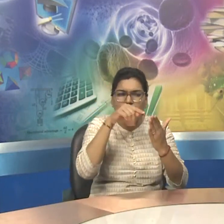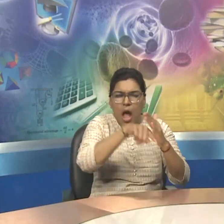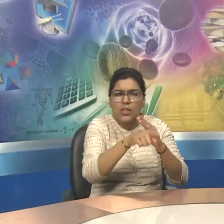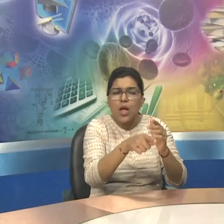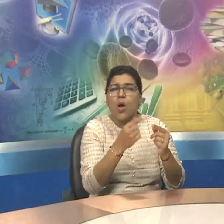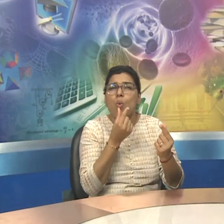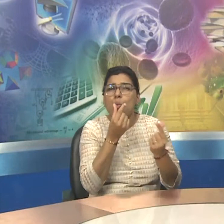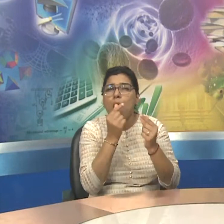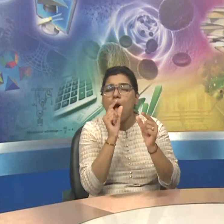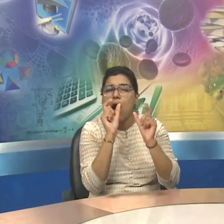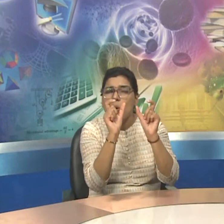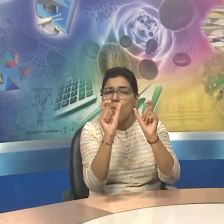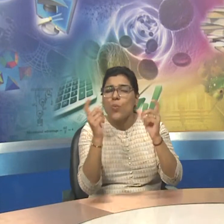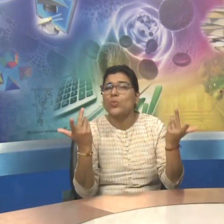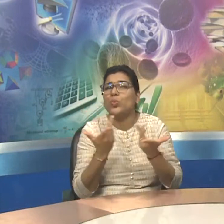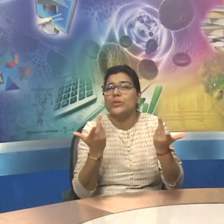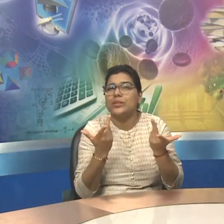Political science